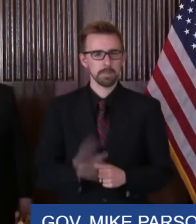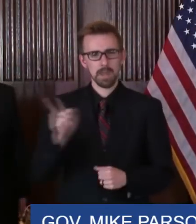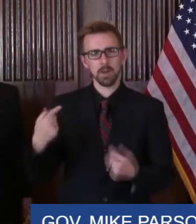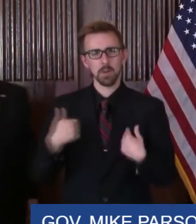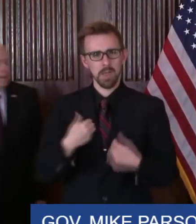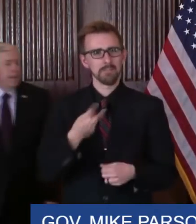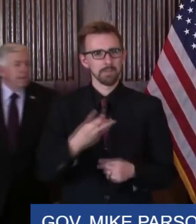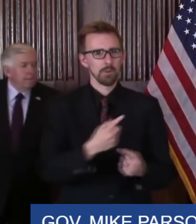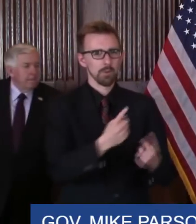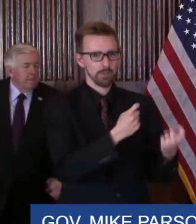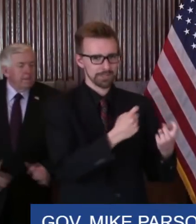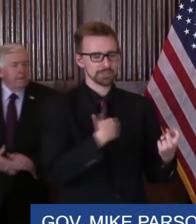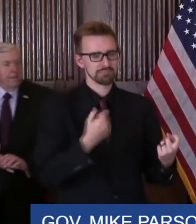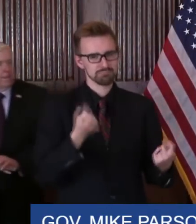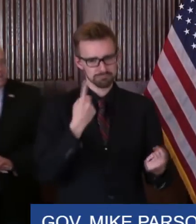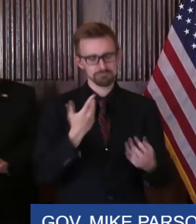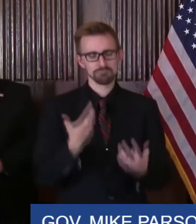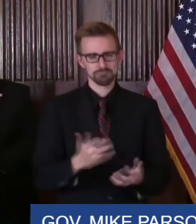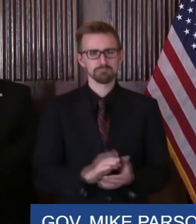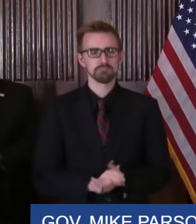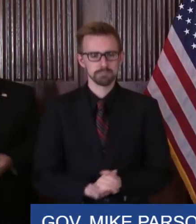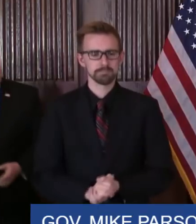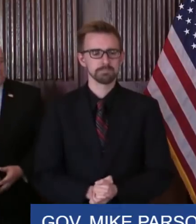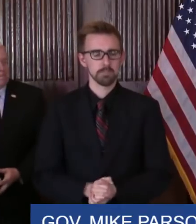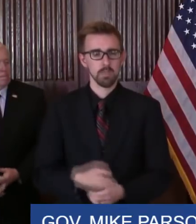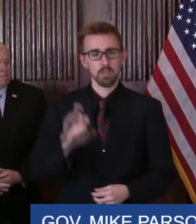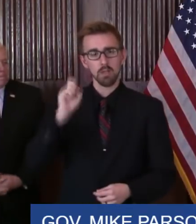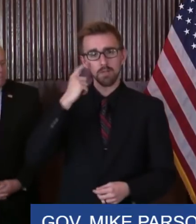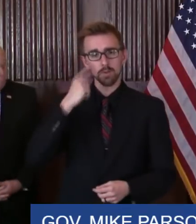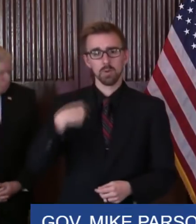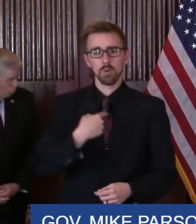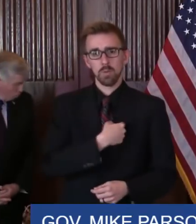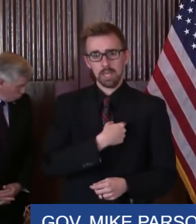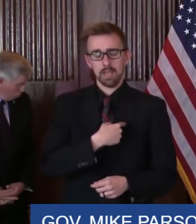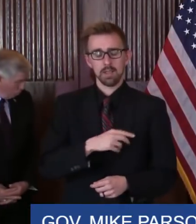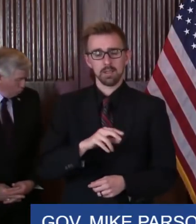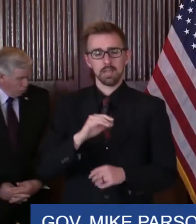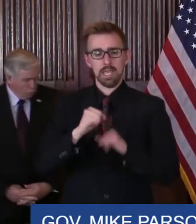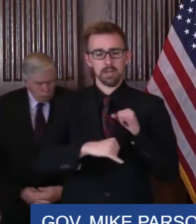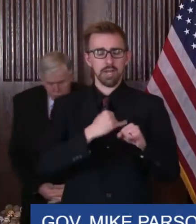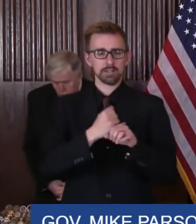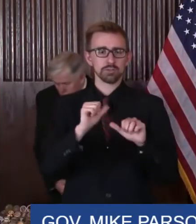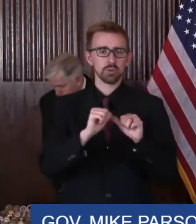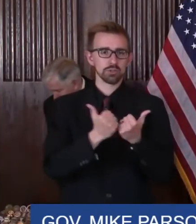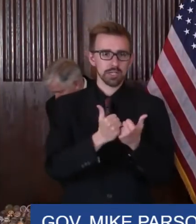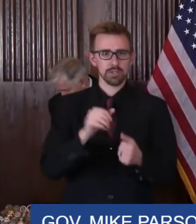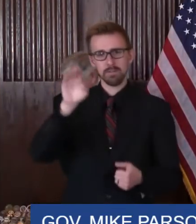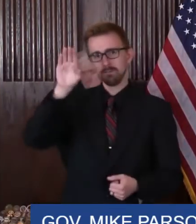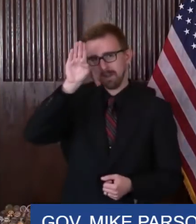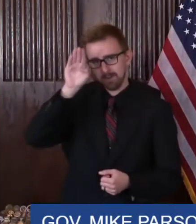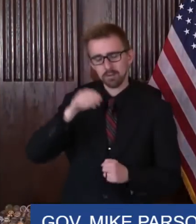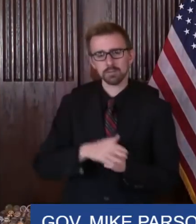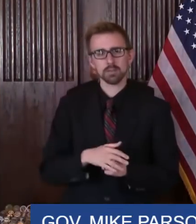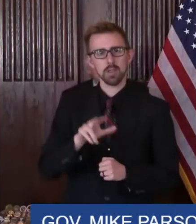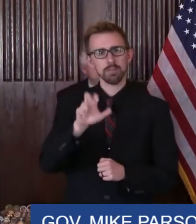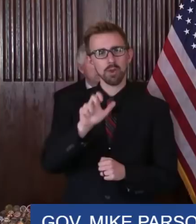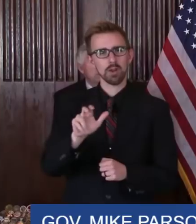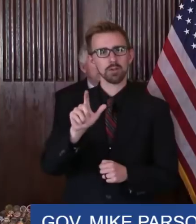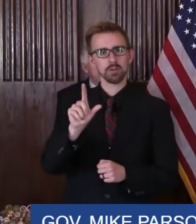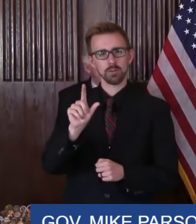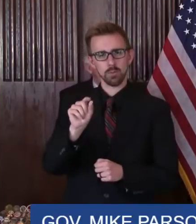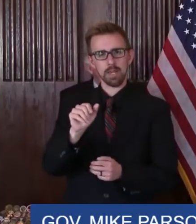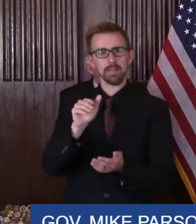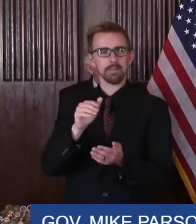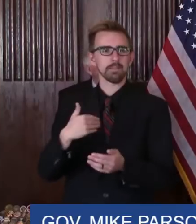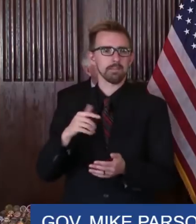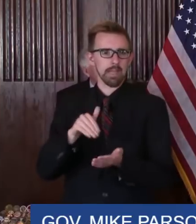quite a few questions, the way I understand it. So, Governor, we just, on behalf of the International Association of Firefighters and our 320,000